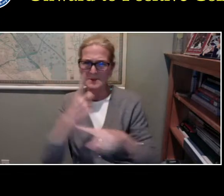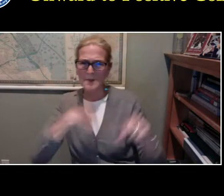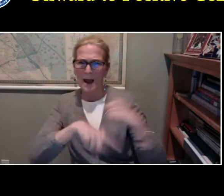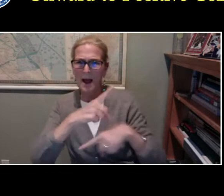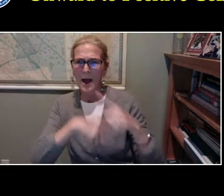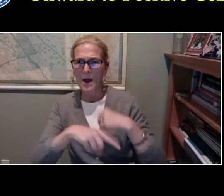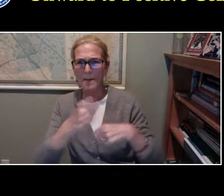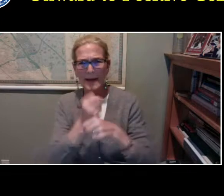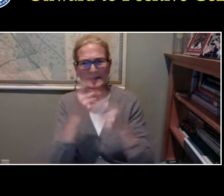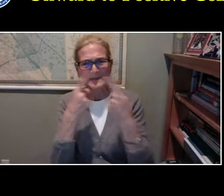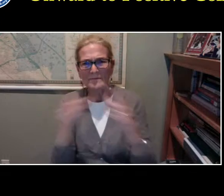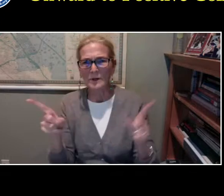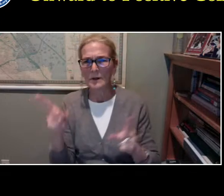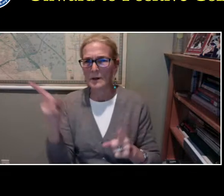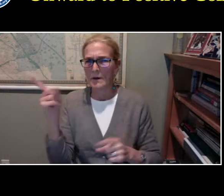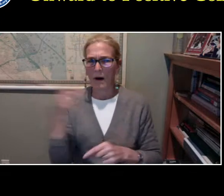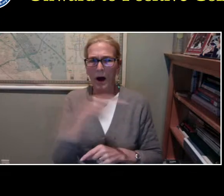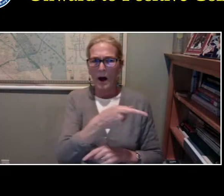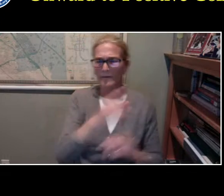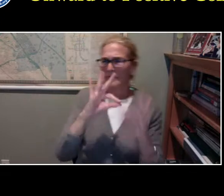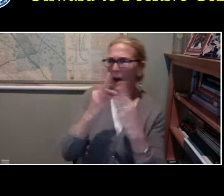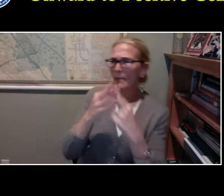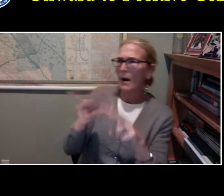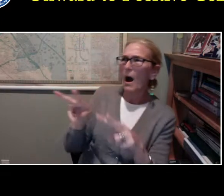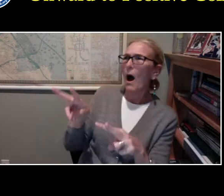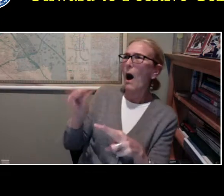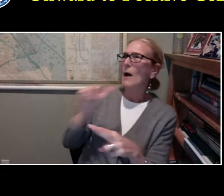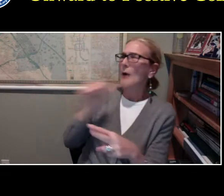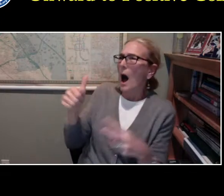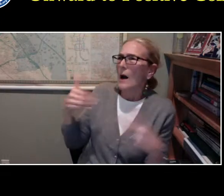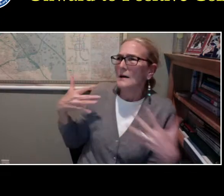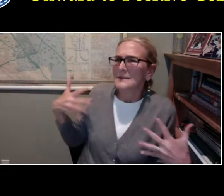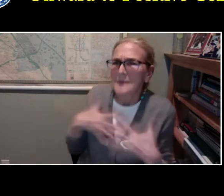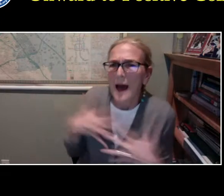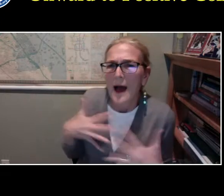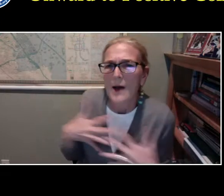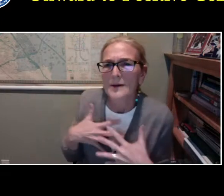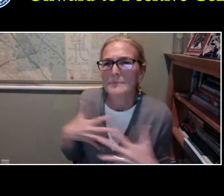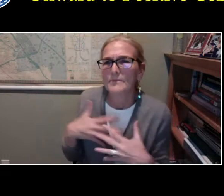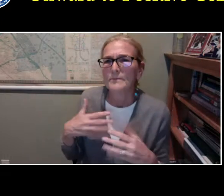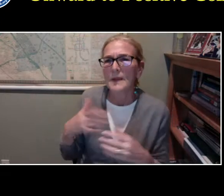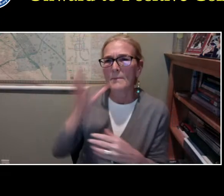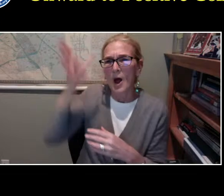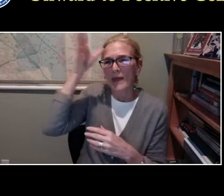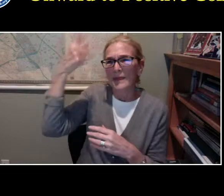that communicates using sign language makes a difference. It's not as scary anymore.